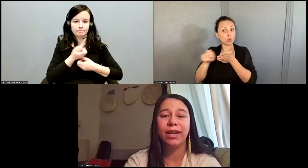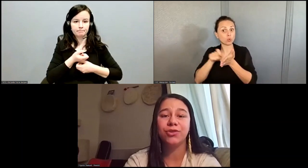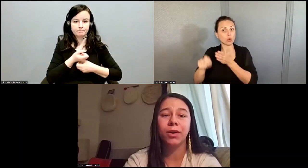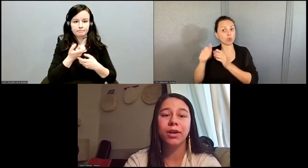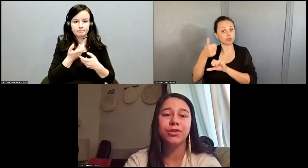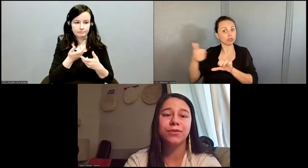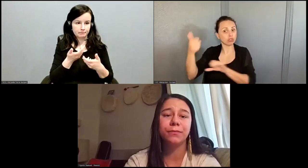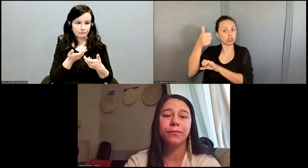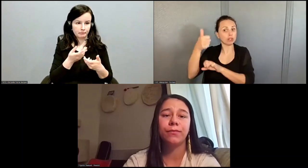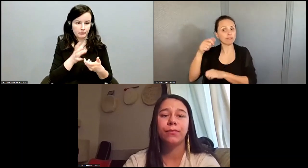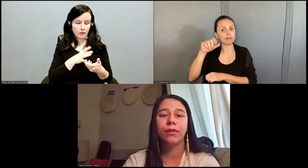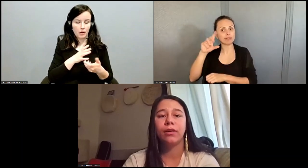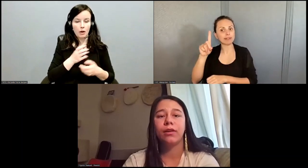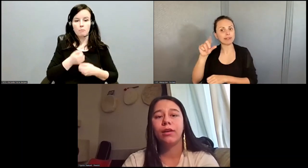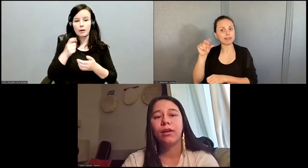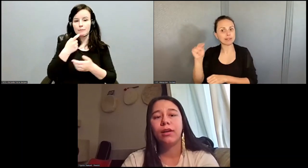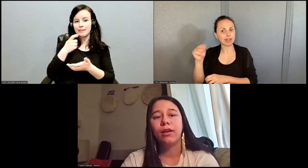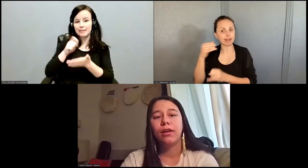Chief Dan George.